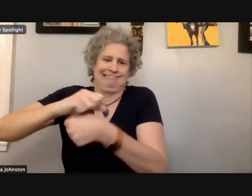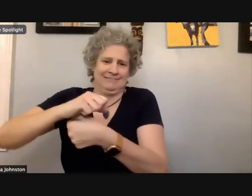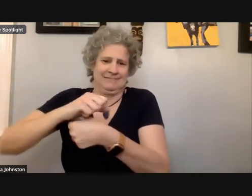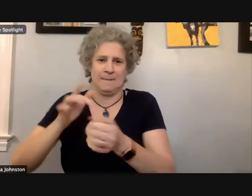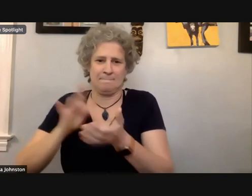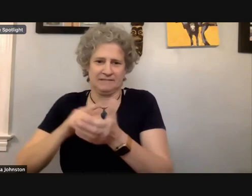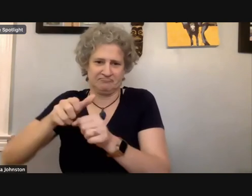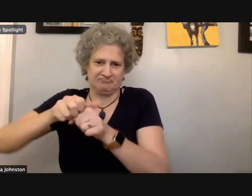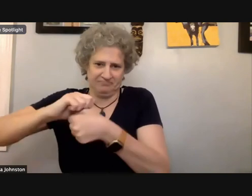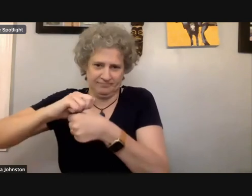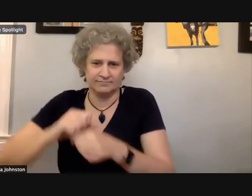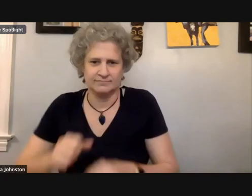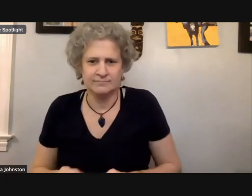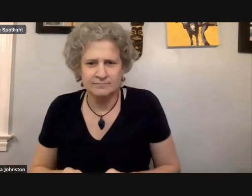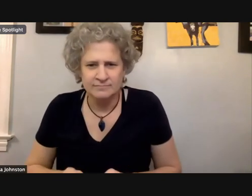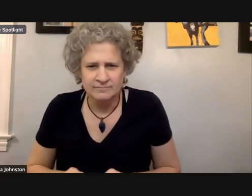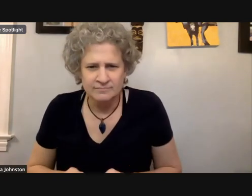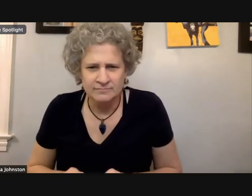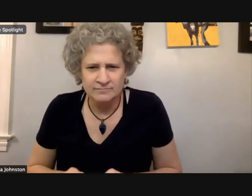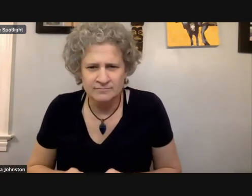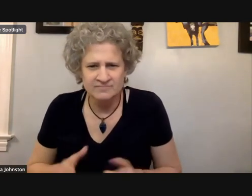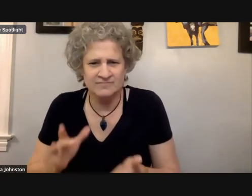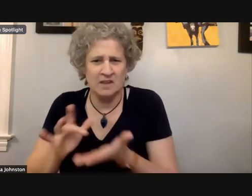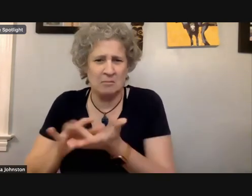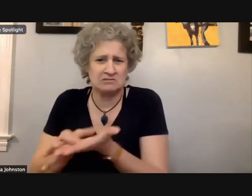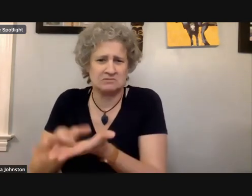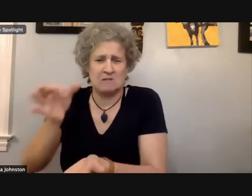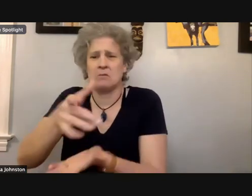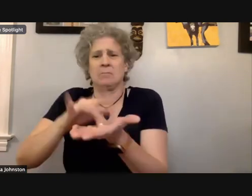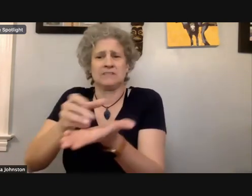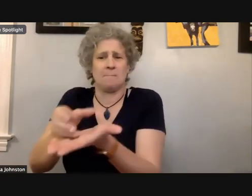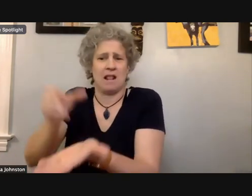Child tamper-proof lids.